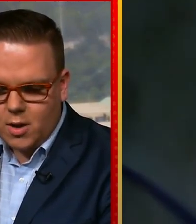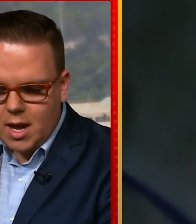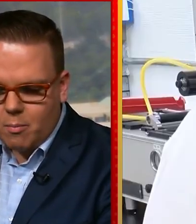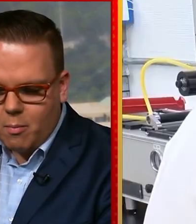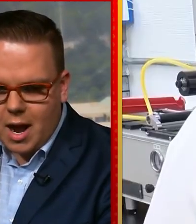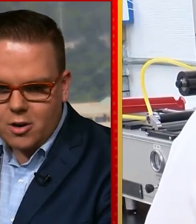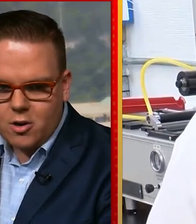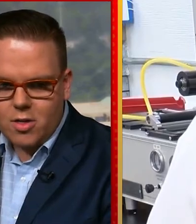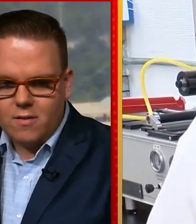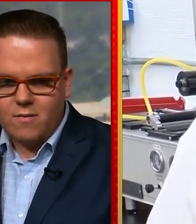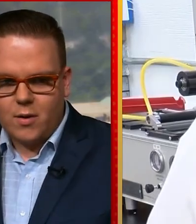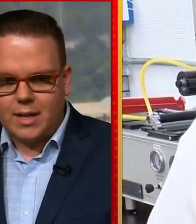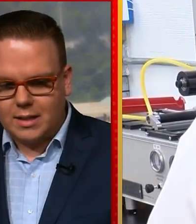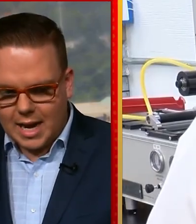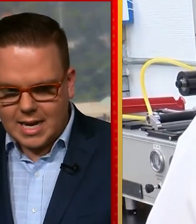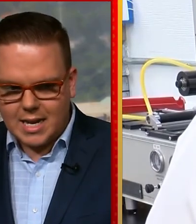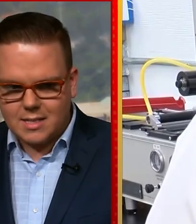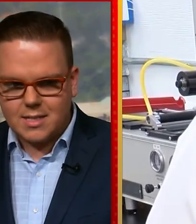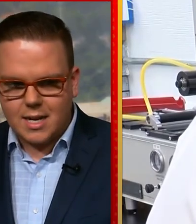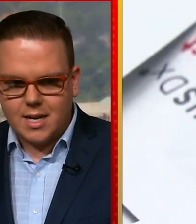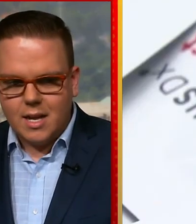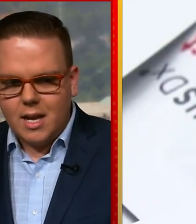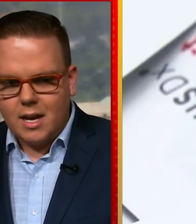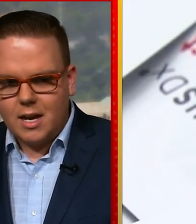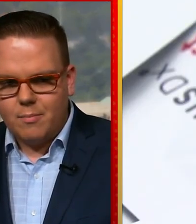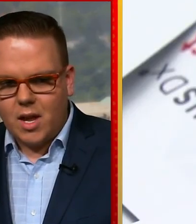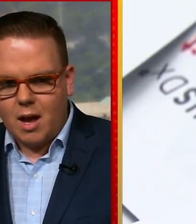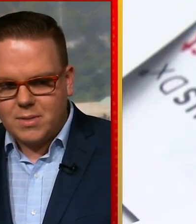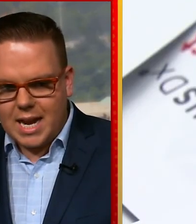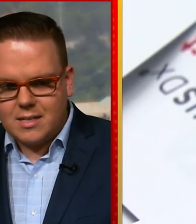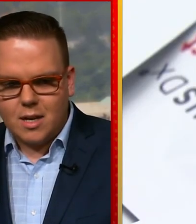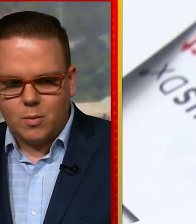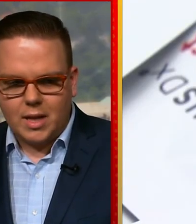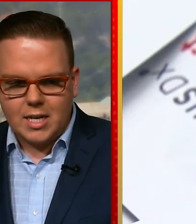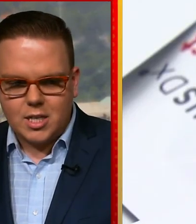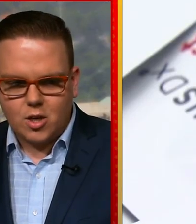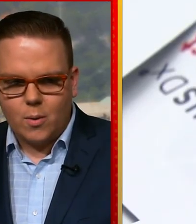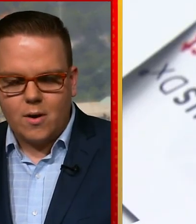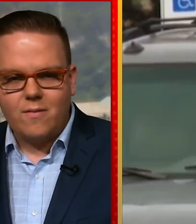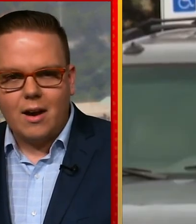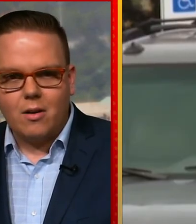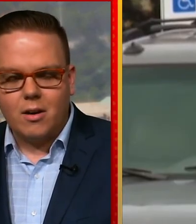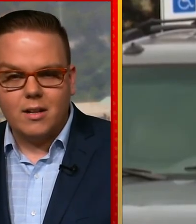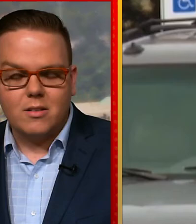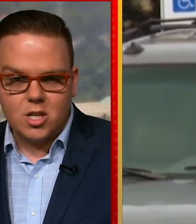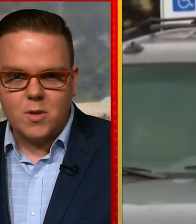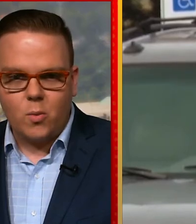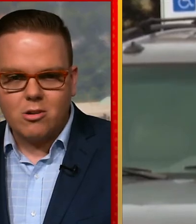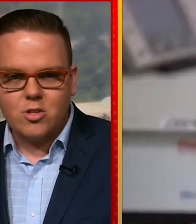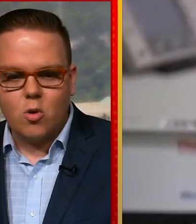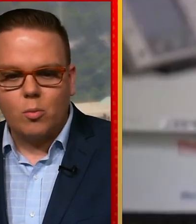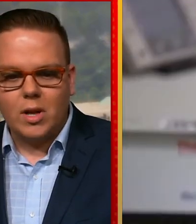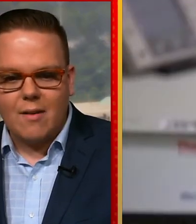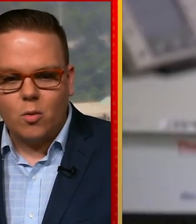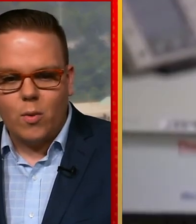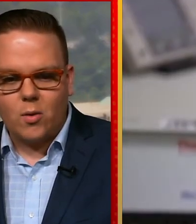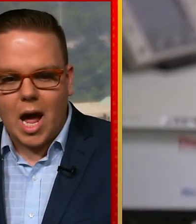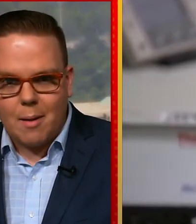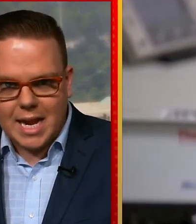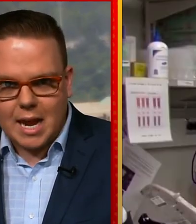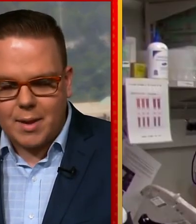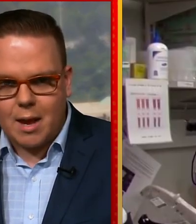to monitor the very latest updates related to the coronavirus, or excuse me, the winter storm. We'll have a